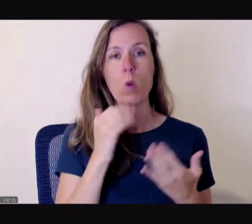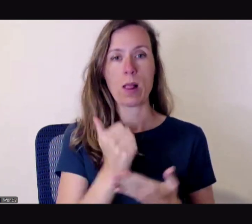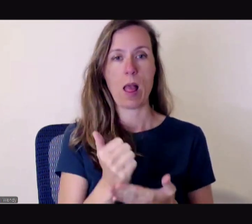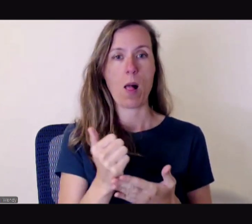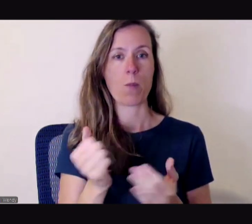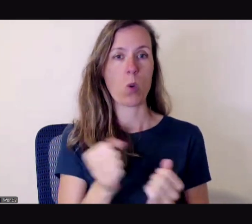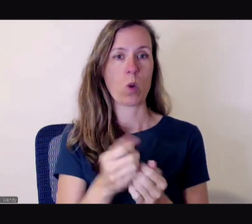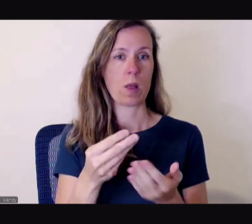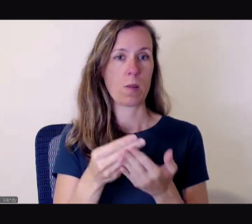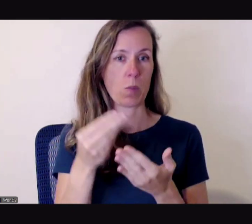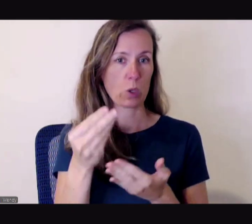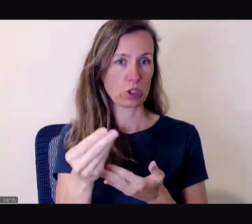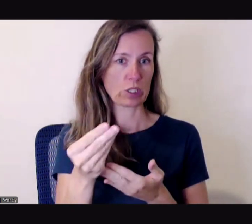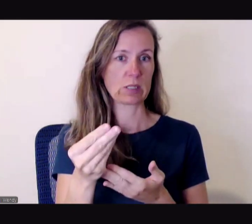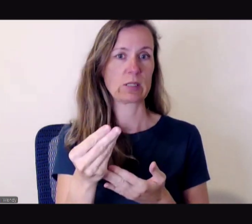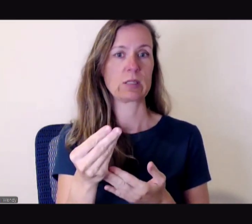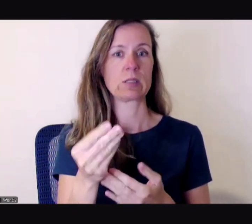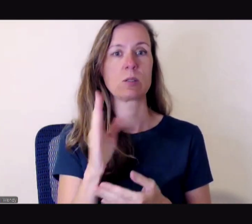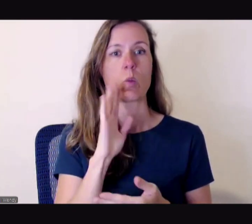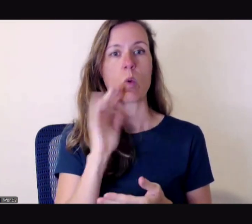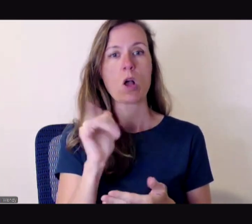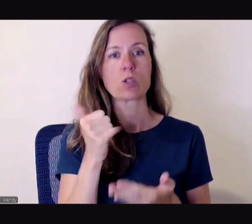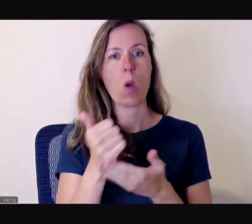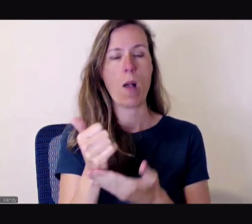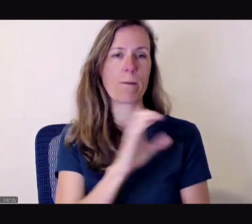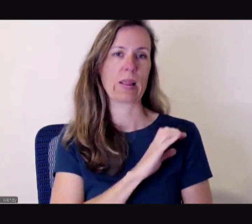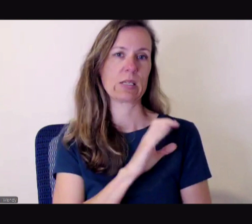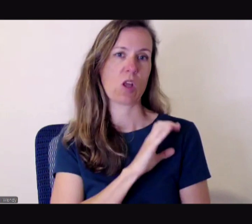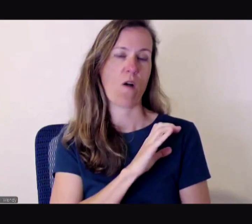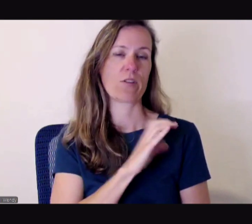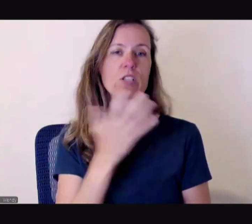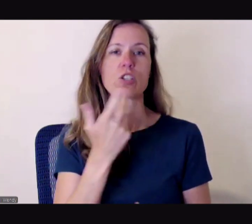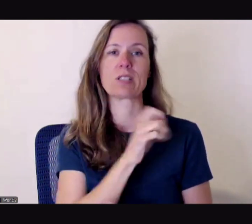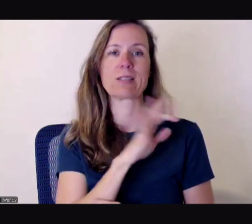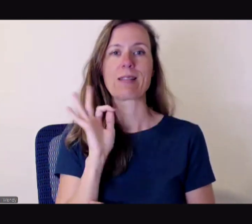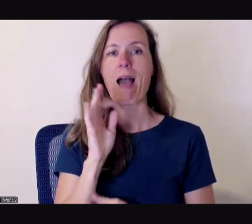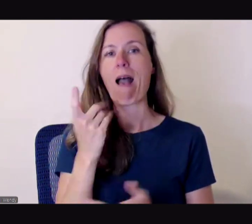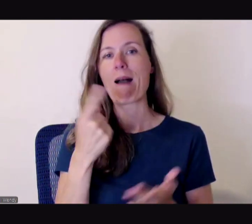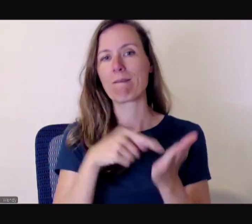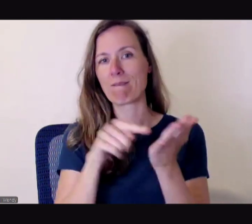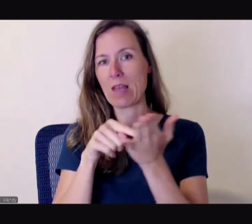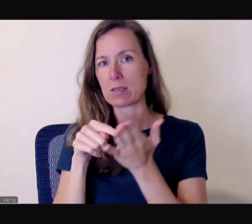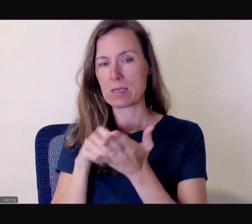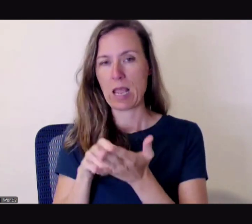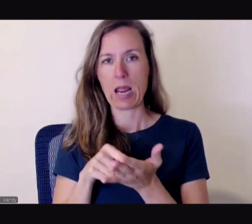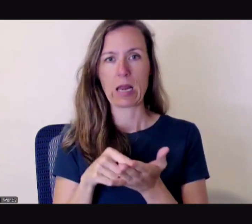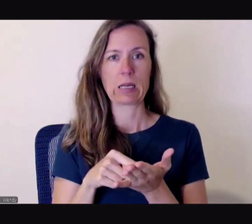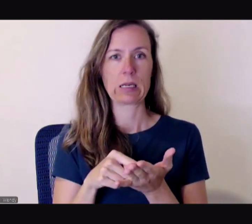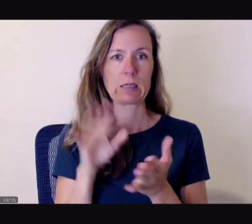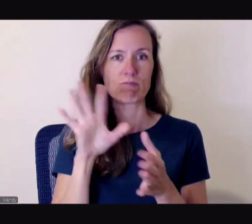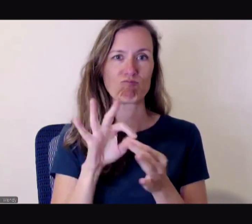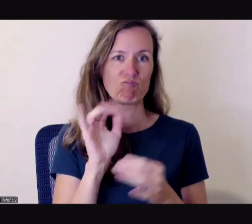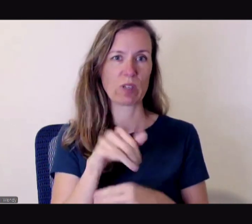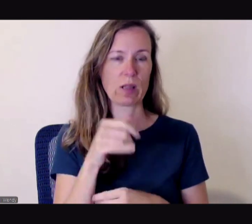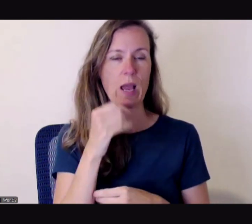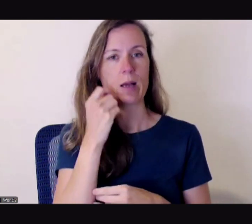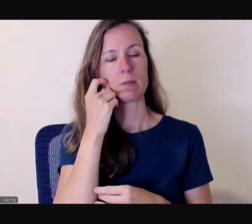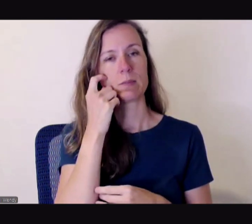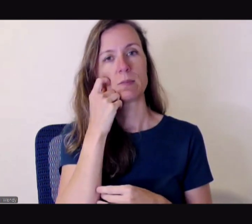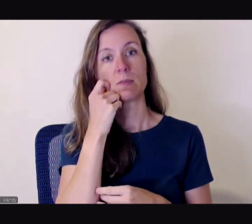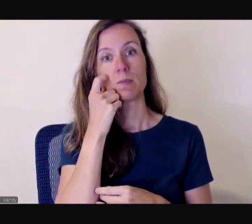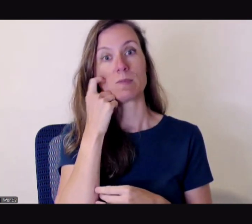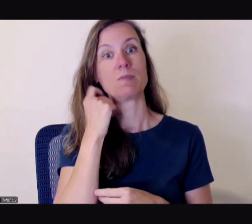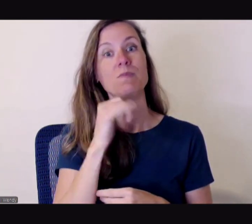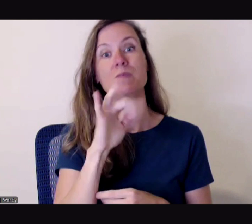police officers, our staff, as far as investigation and regard that aspect. So please, if you don't have